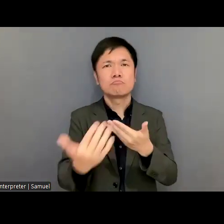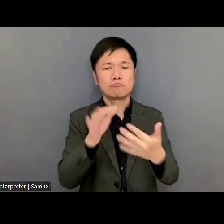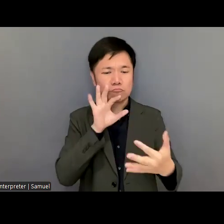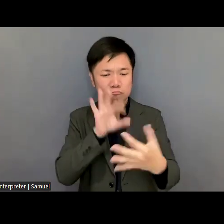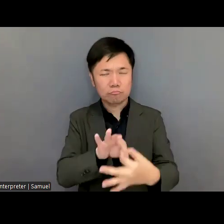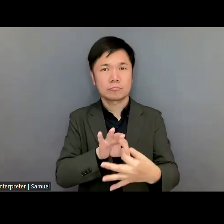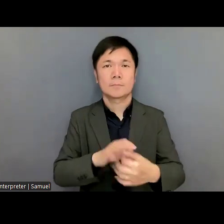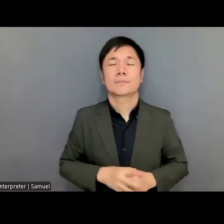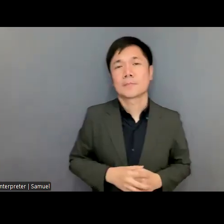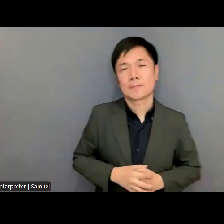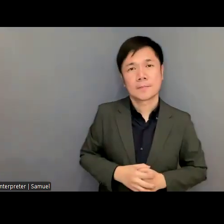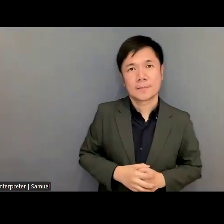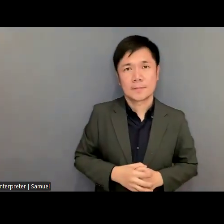much.